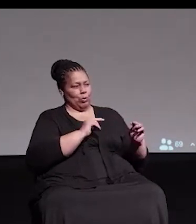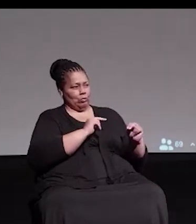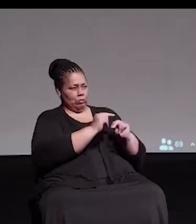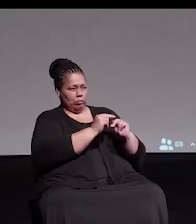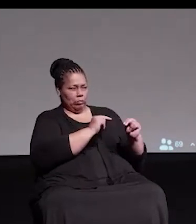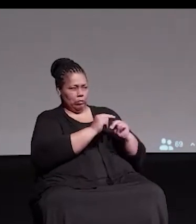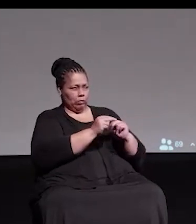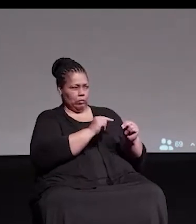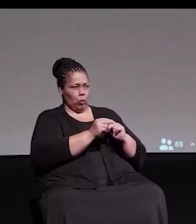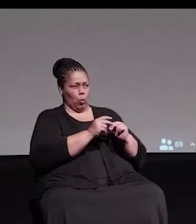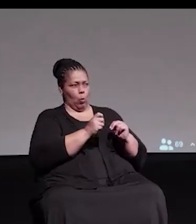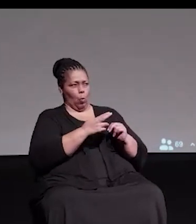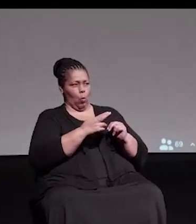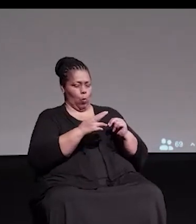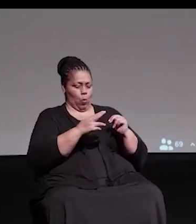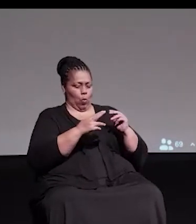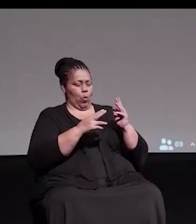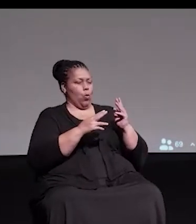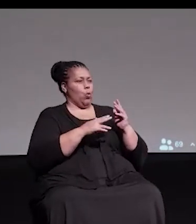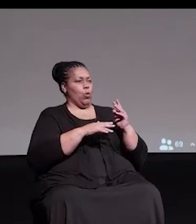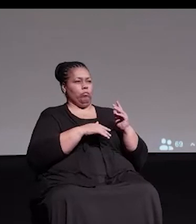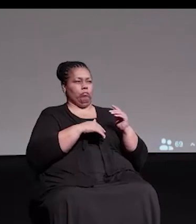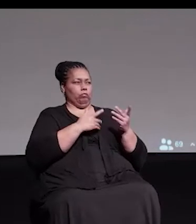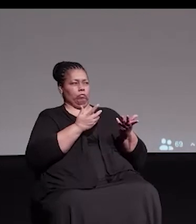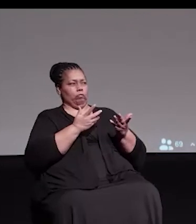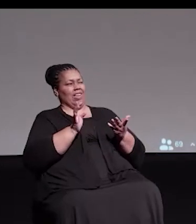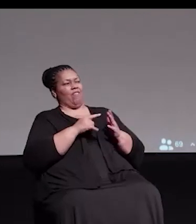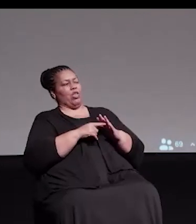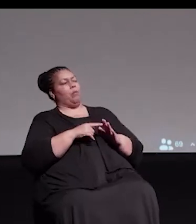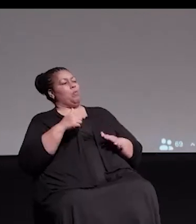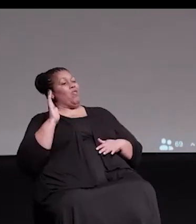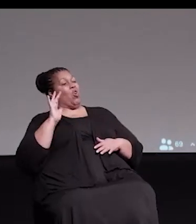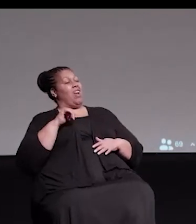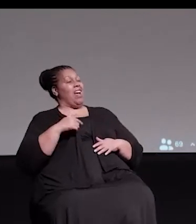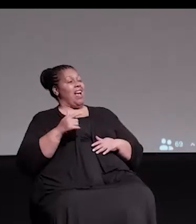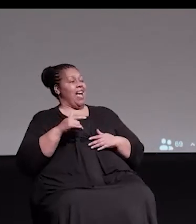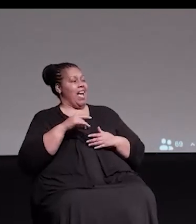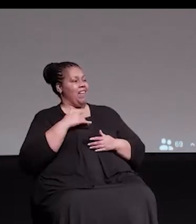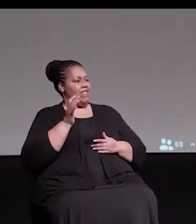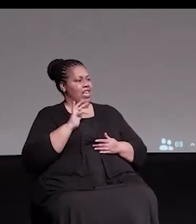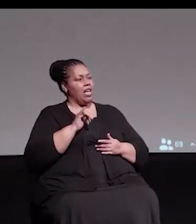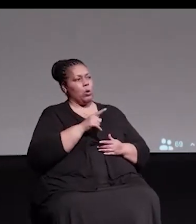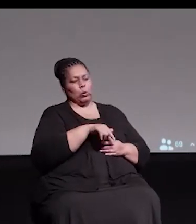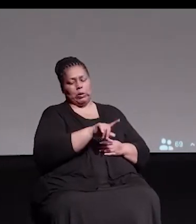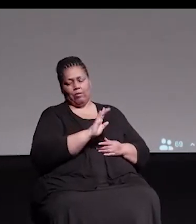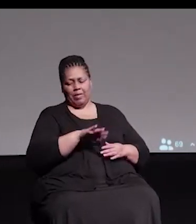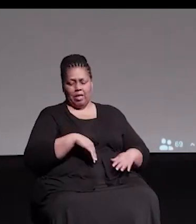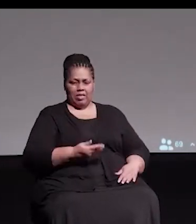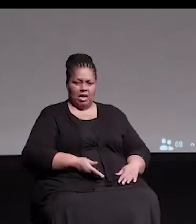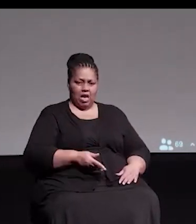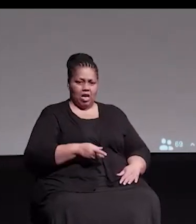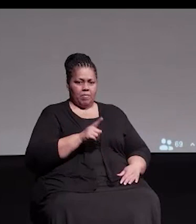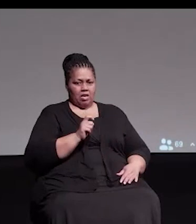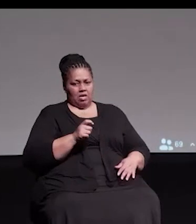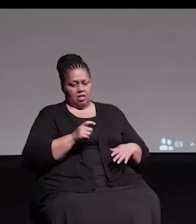negotiate things or feel like like I've felt before that, oh, are they going to be upset because I'm like,